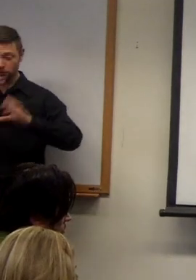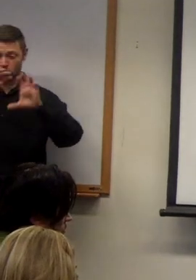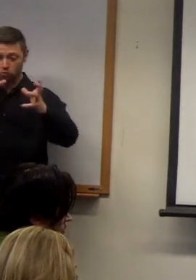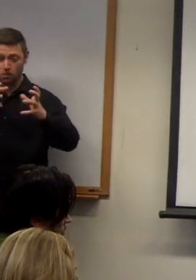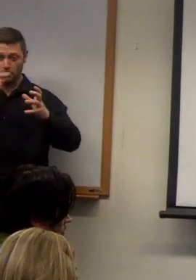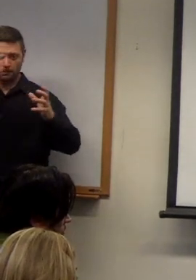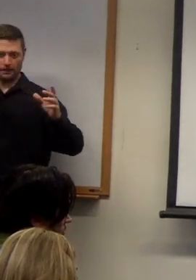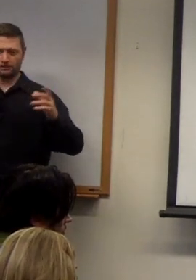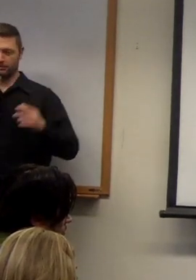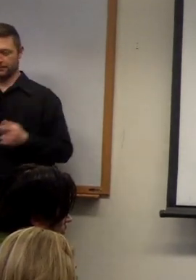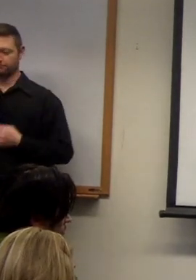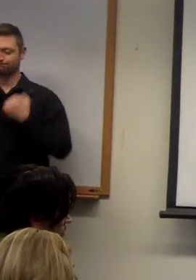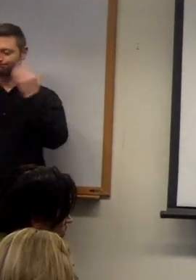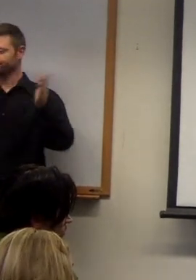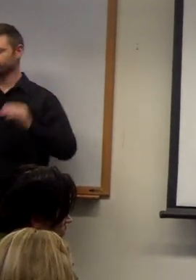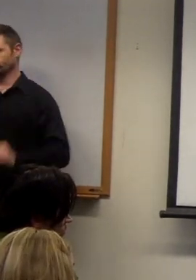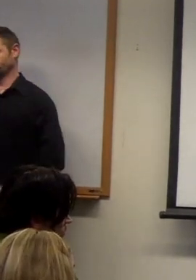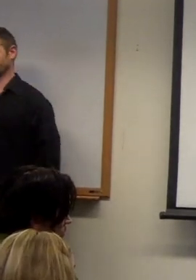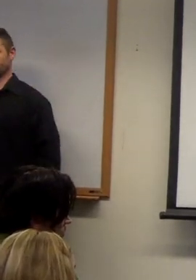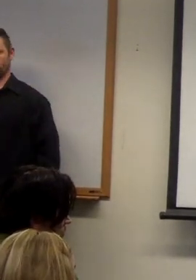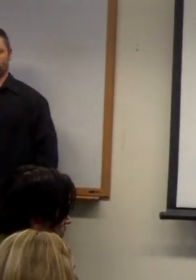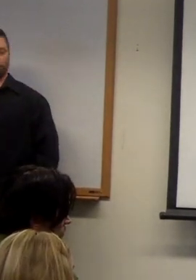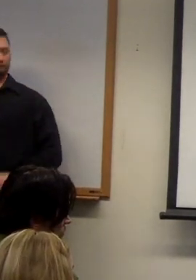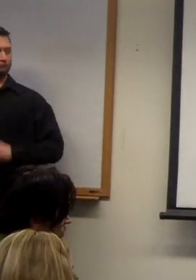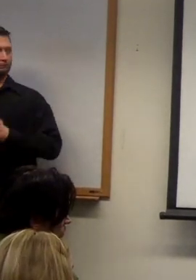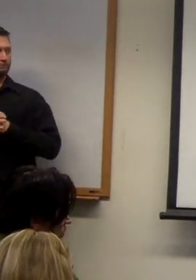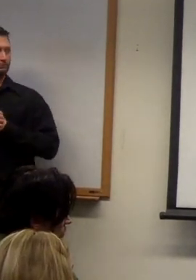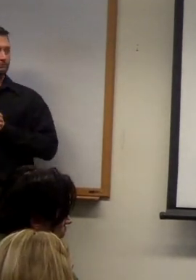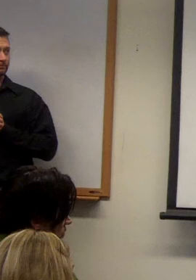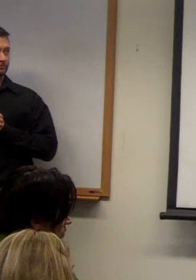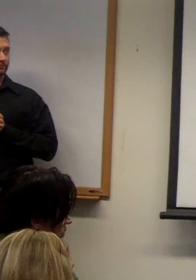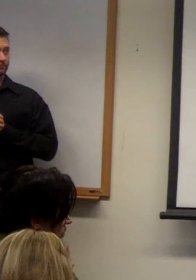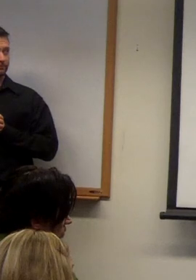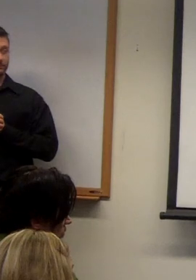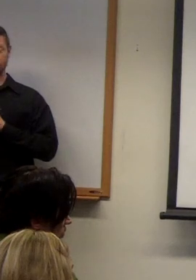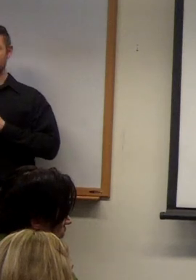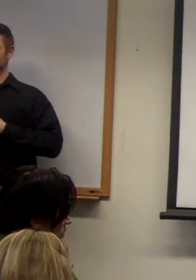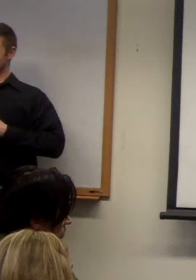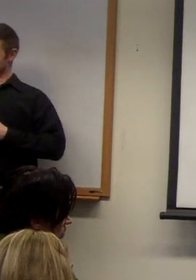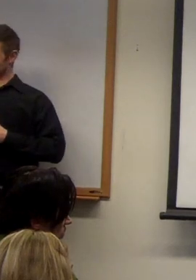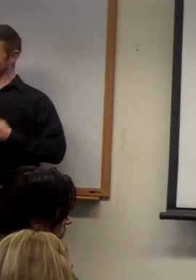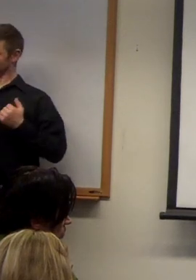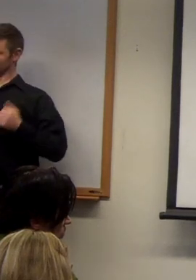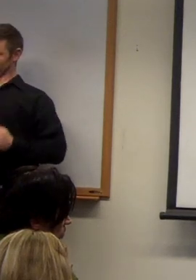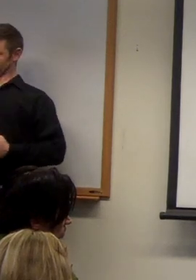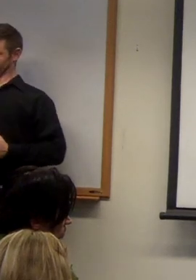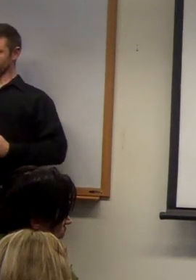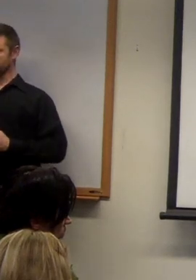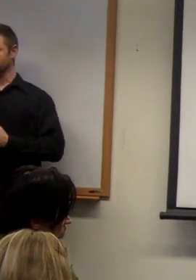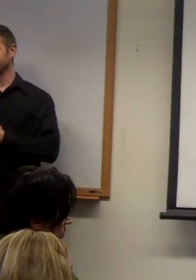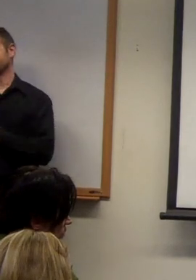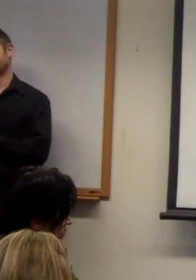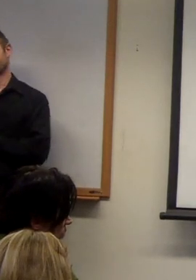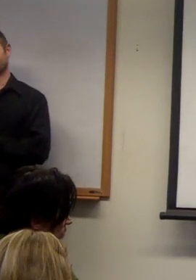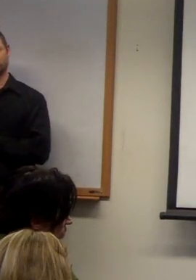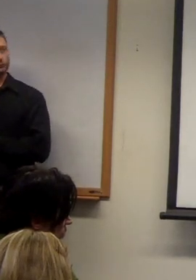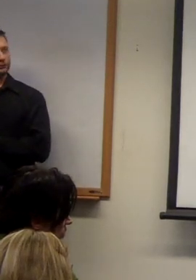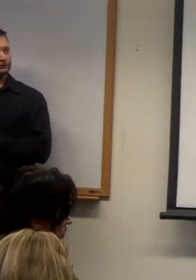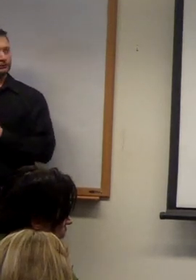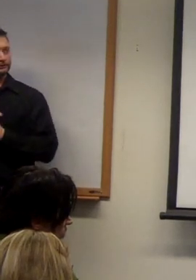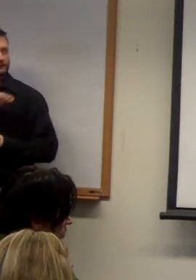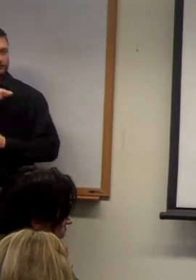care about black people. And this is something, and I'm telling you, and I'm guilty of that as well. And